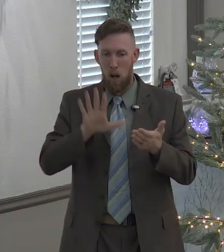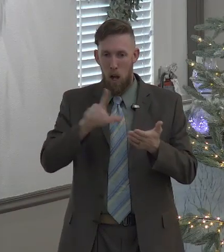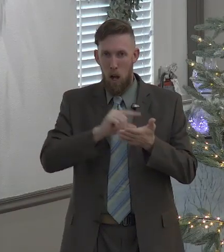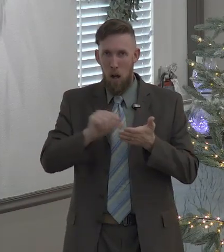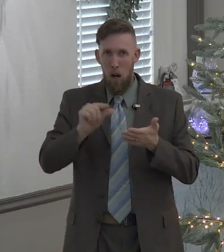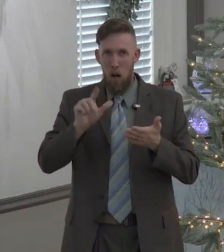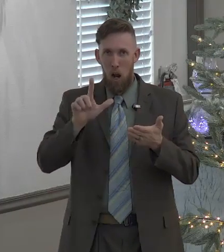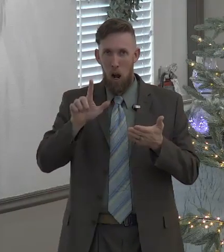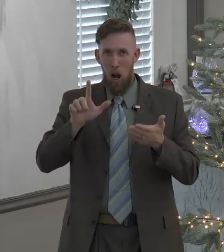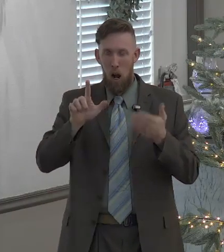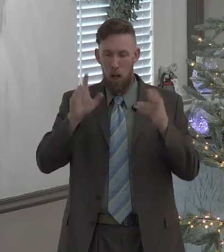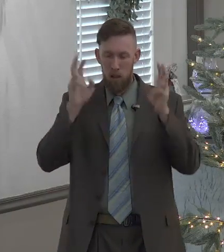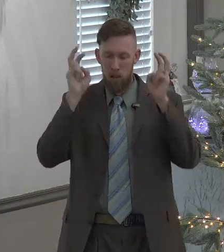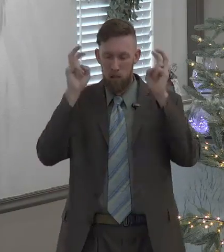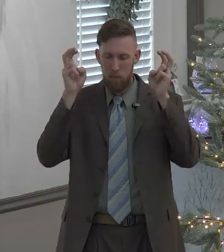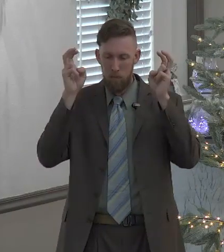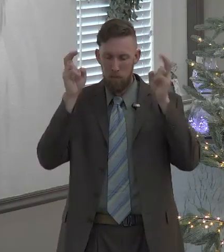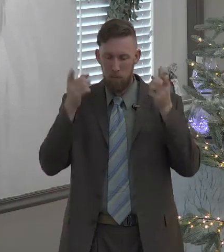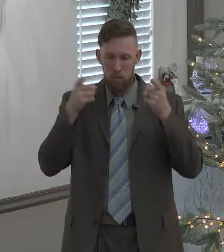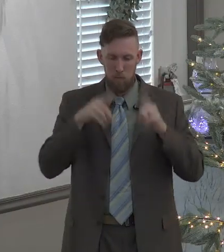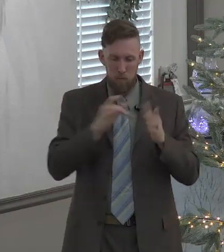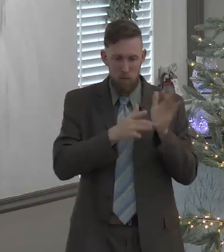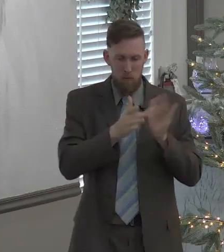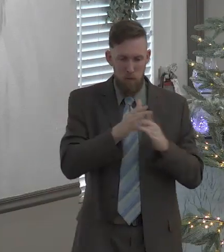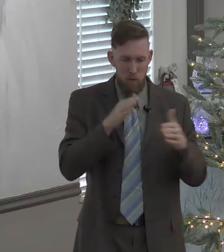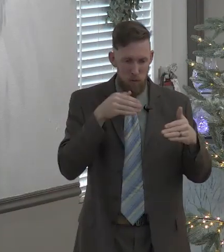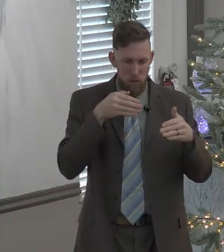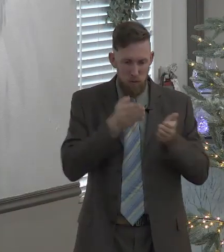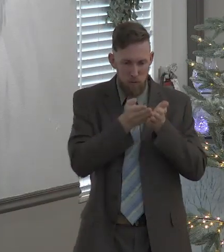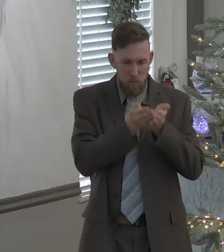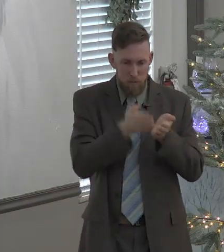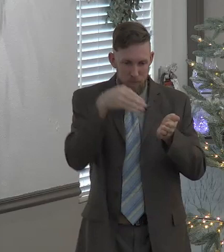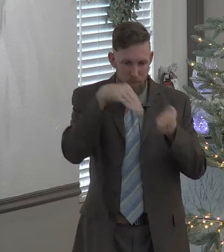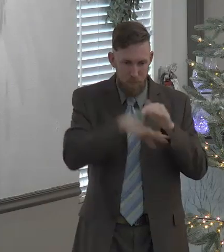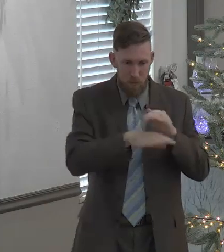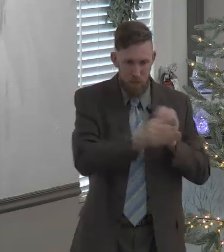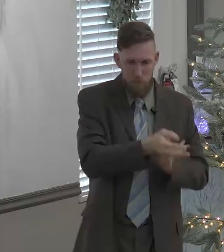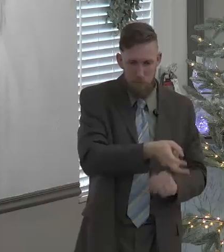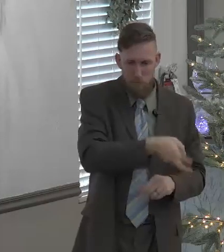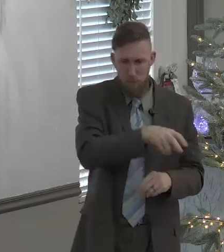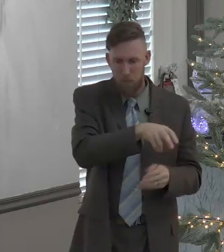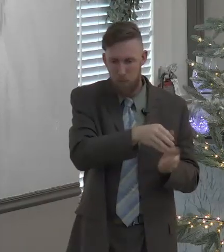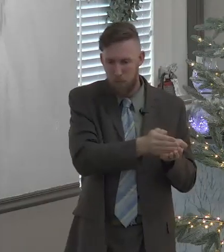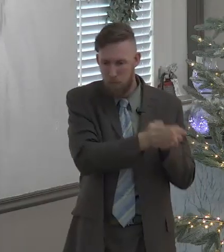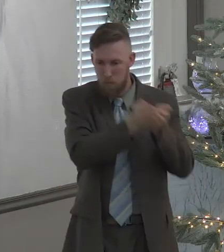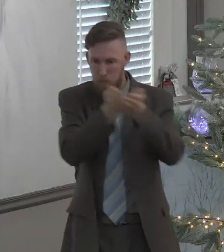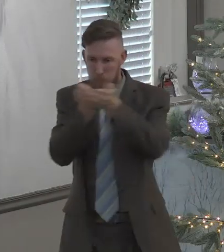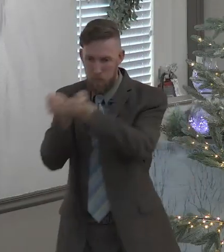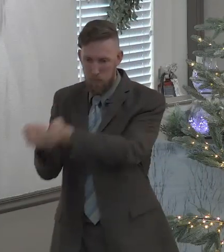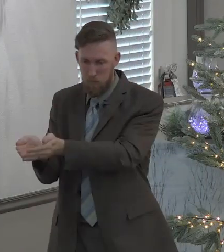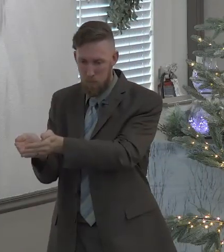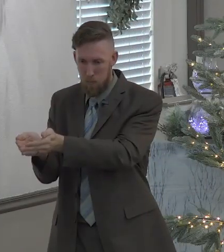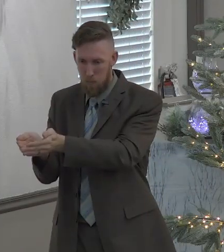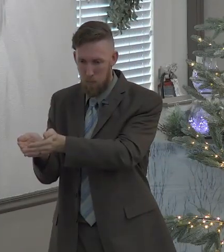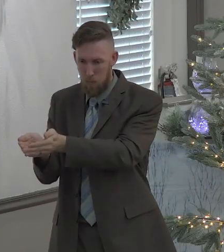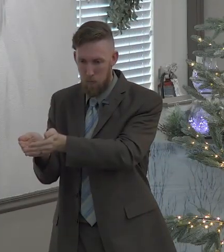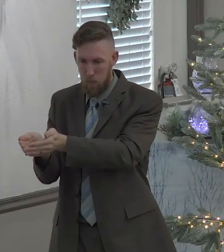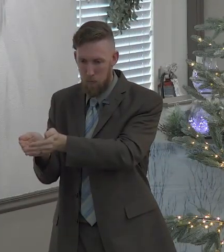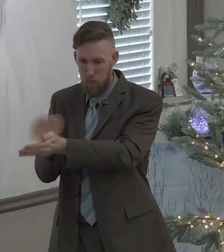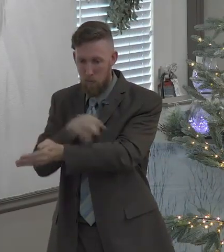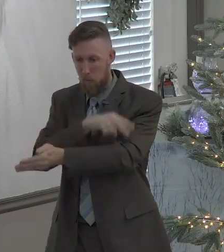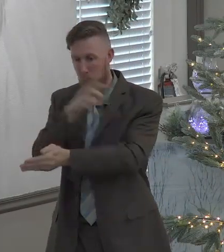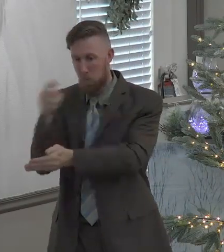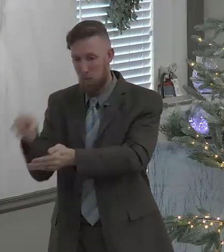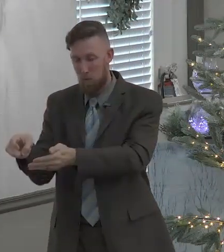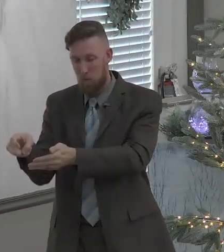In Mark chapter 5, beginning verse 21, and when Jesus was passed over again by ship unto the other side, much